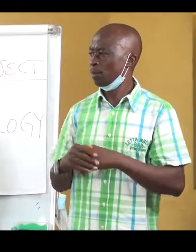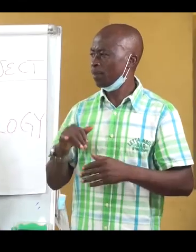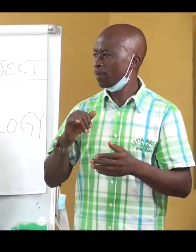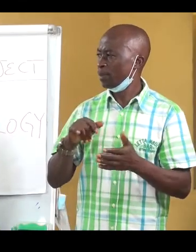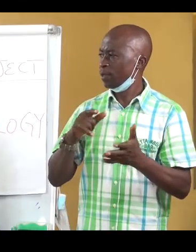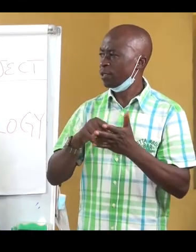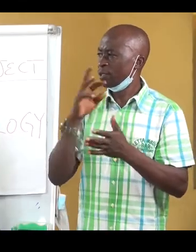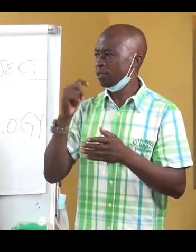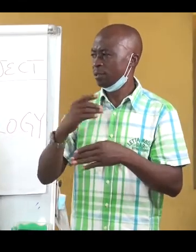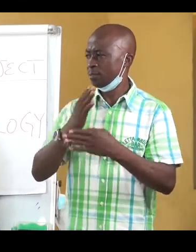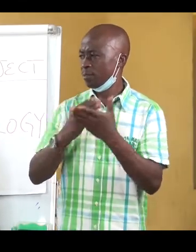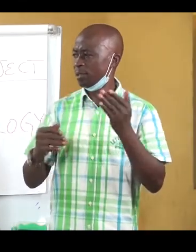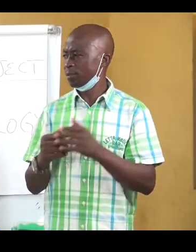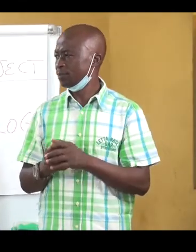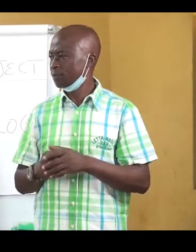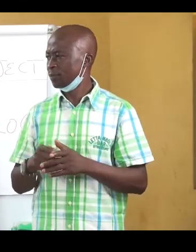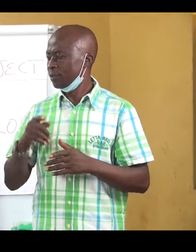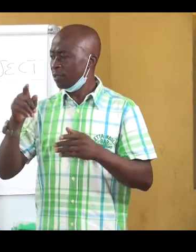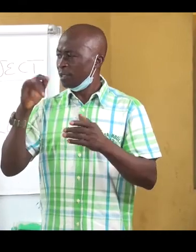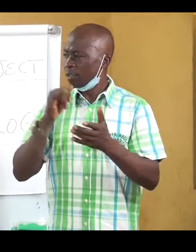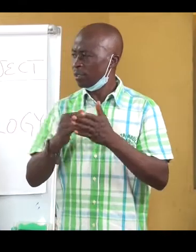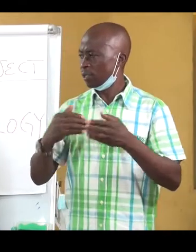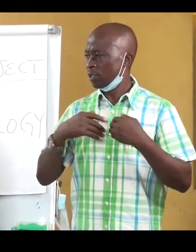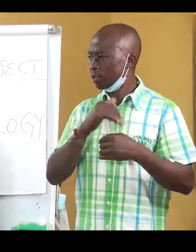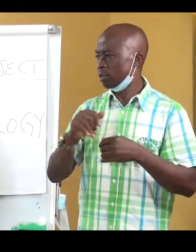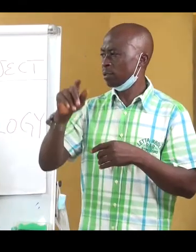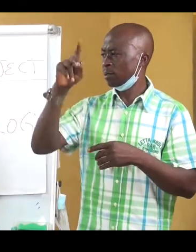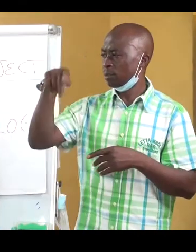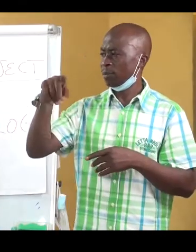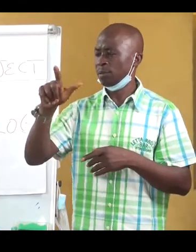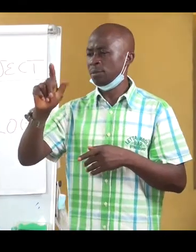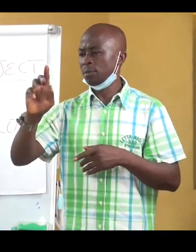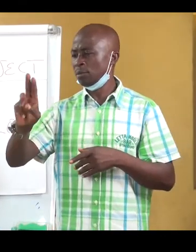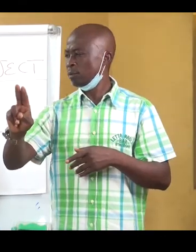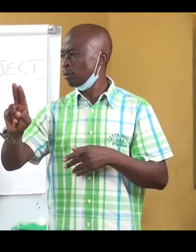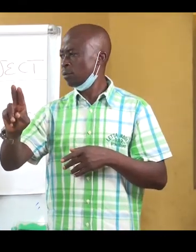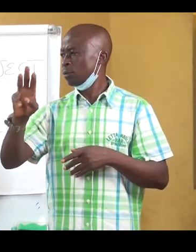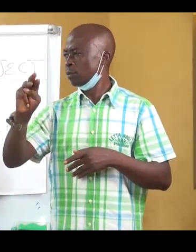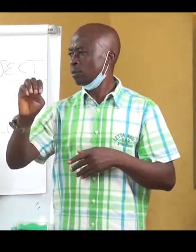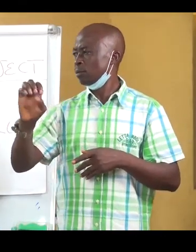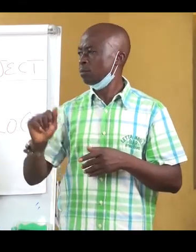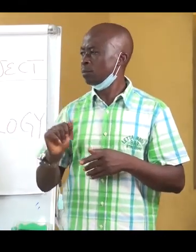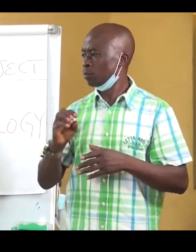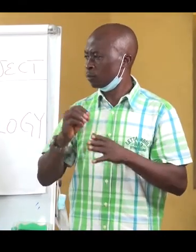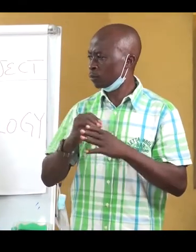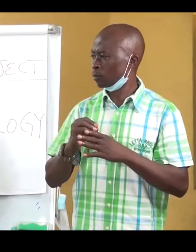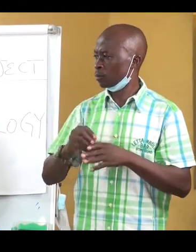The embryo has a plumule. That plumule of an embryo is that part of